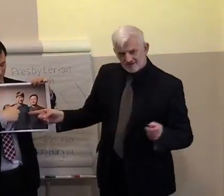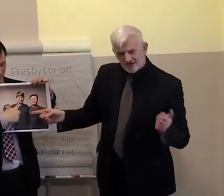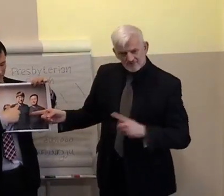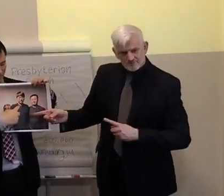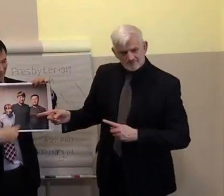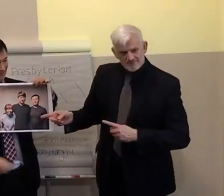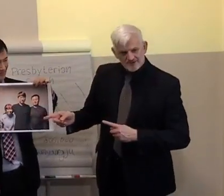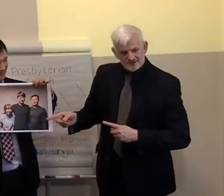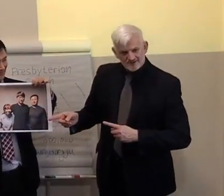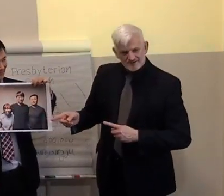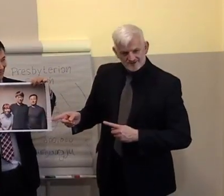Husband.